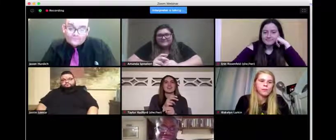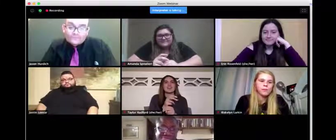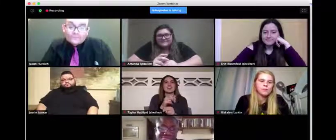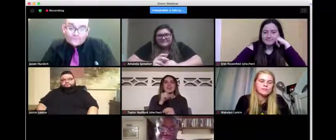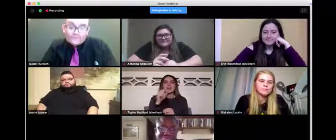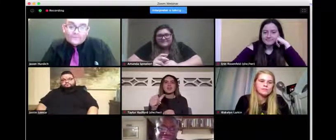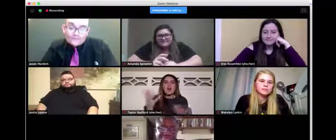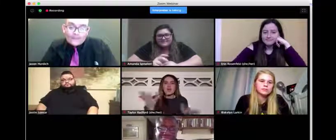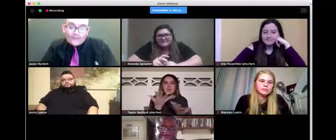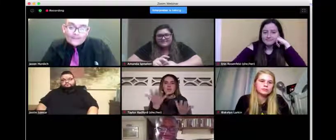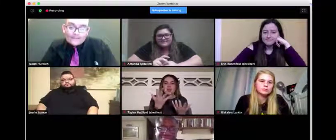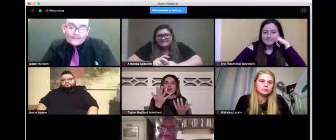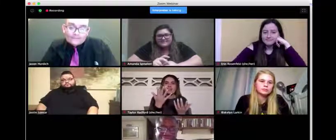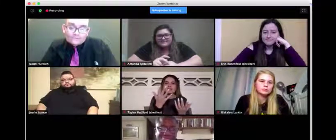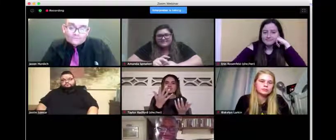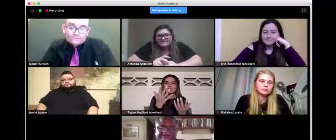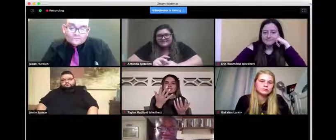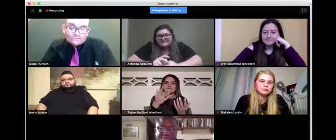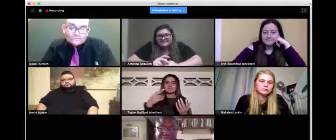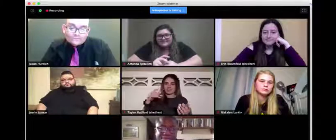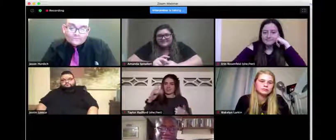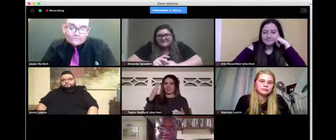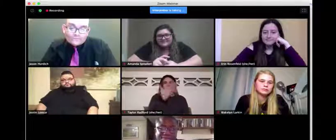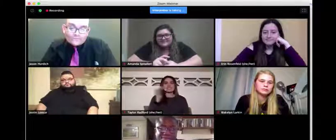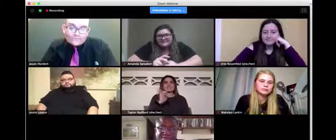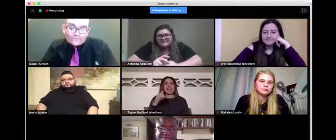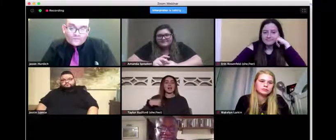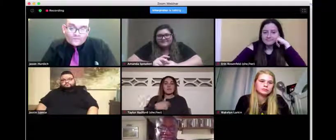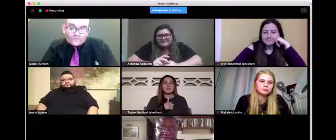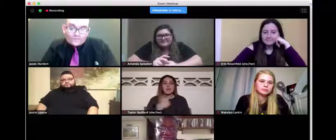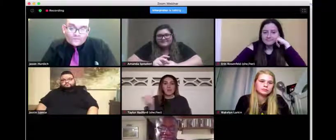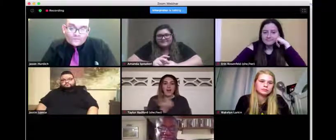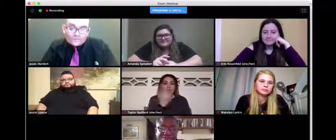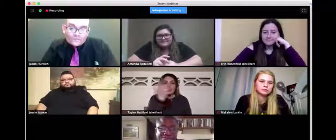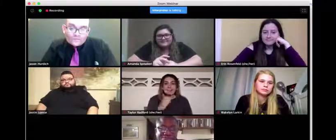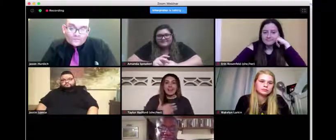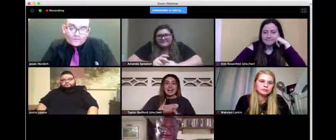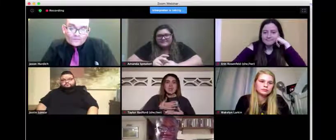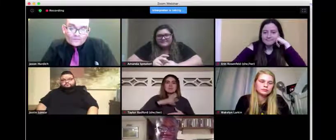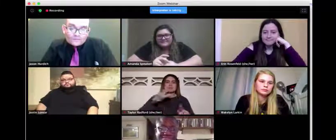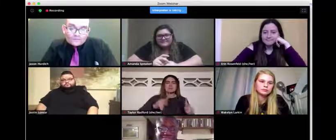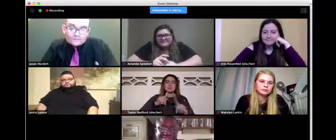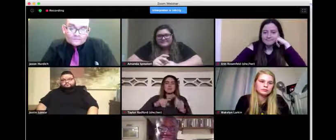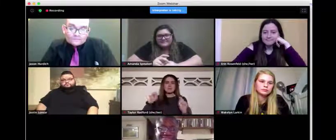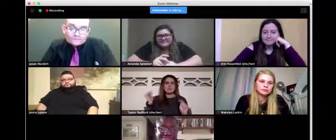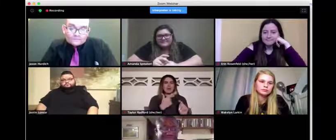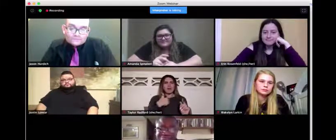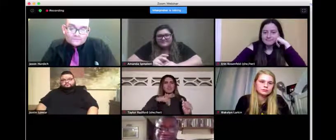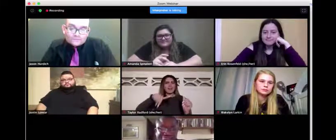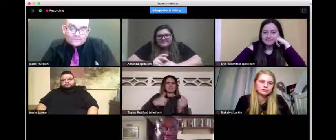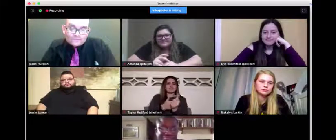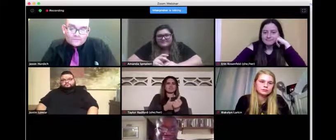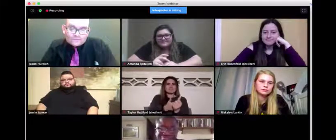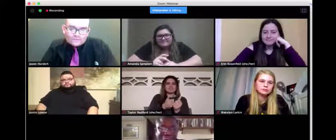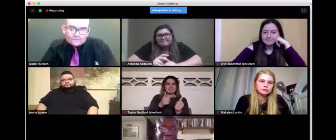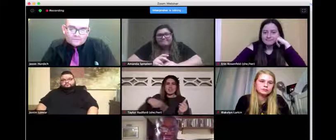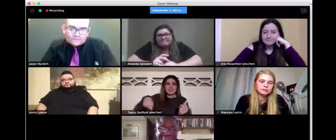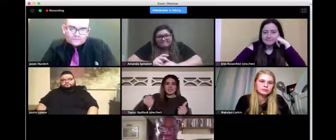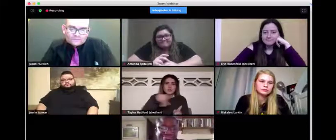like, oh, we look like we're all just happy people, but we all have challenges too. You don't know who your followers are. And then some of the people,